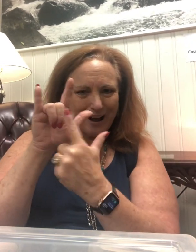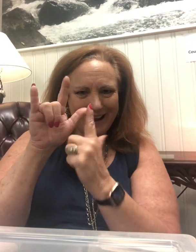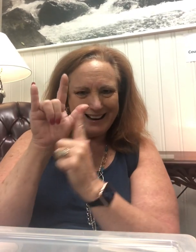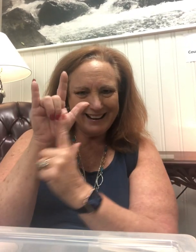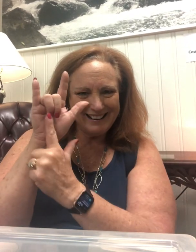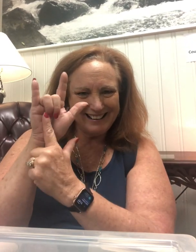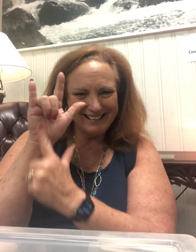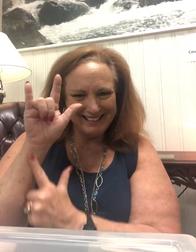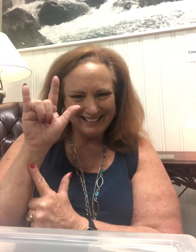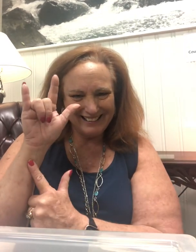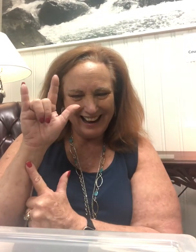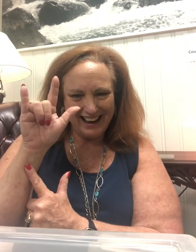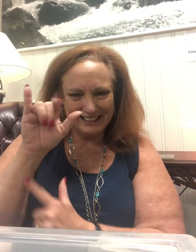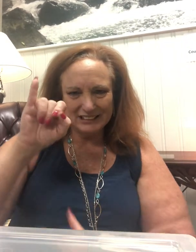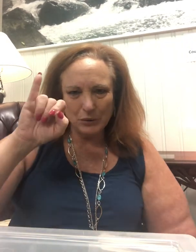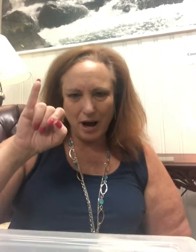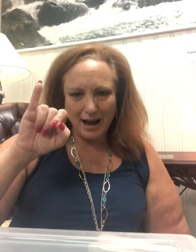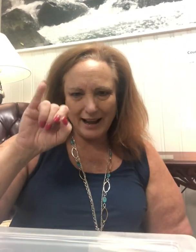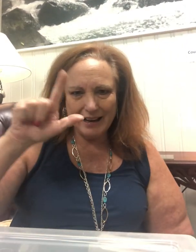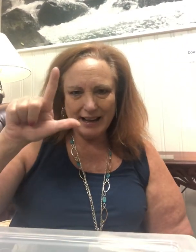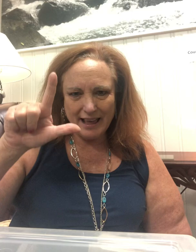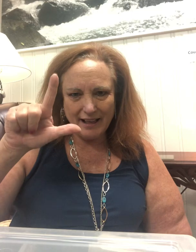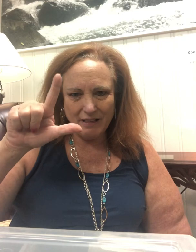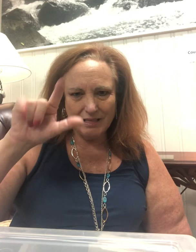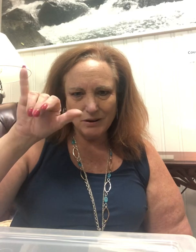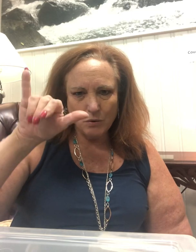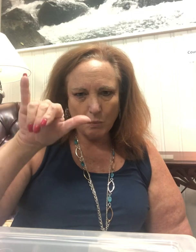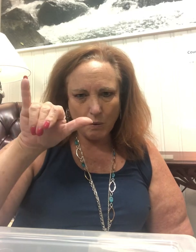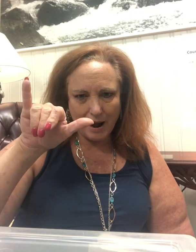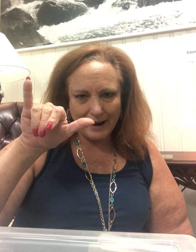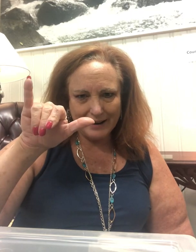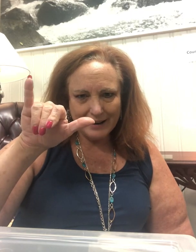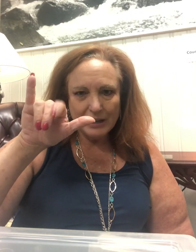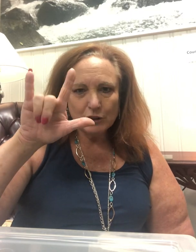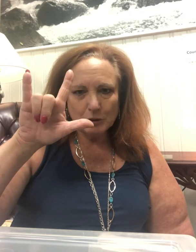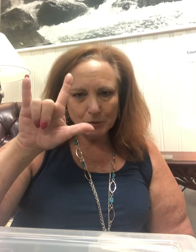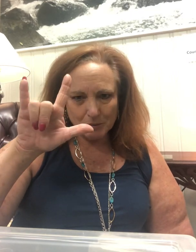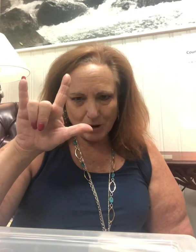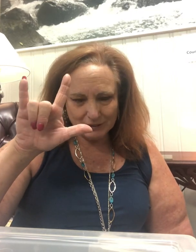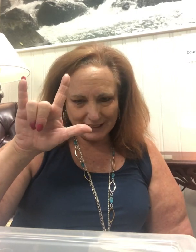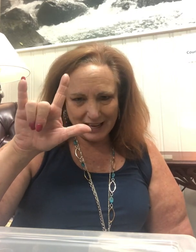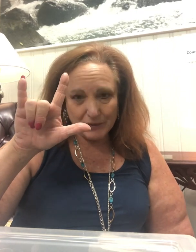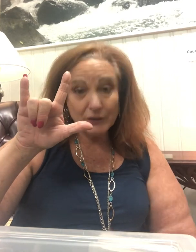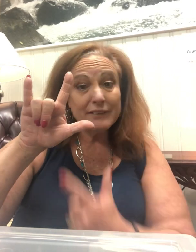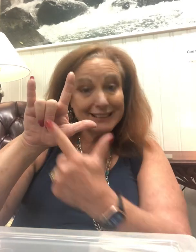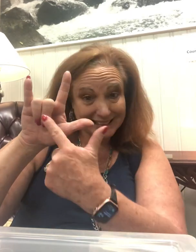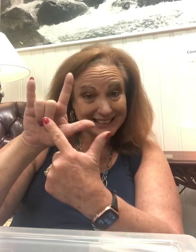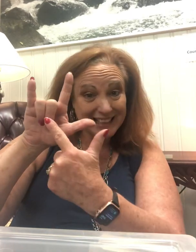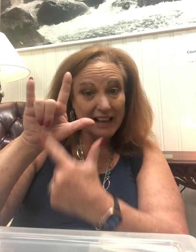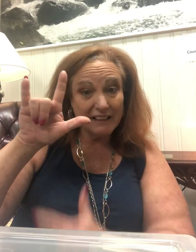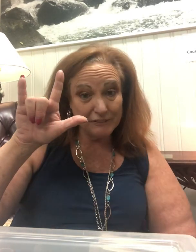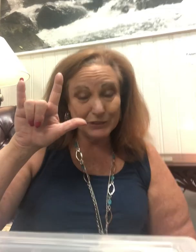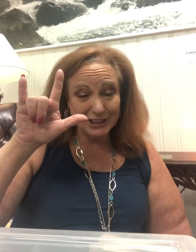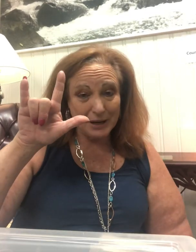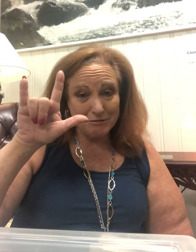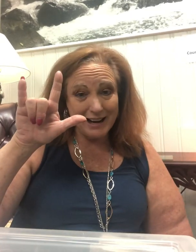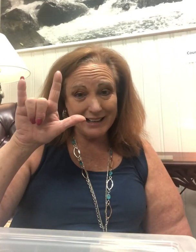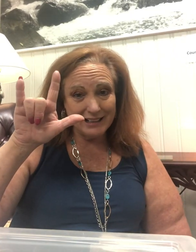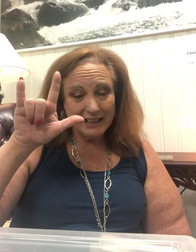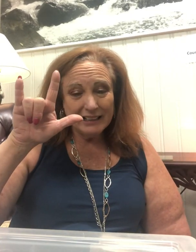I-L-Y hand. So I-L-Y. You put them all together. This is the I love you sign, right?